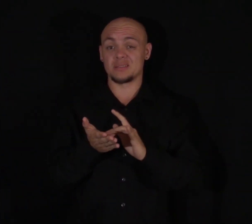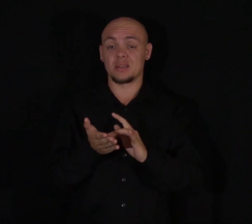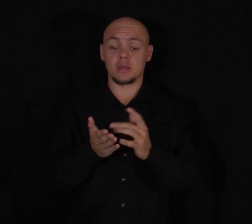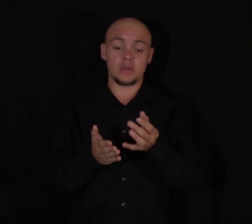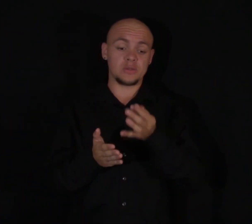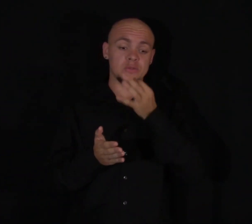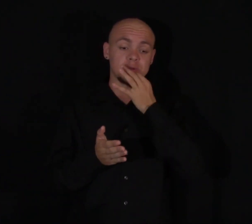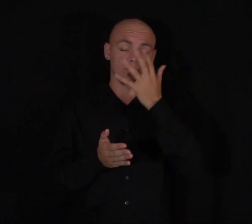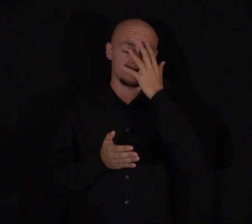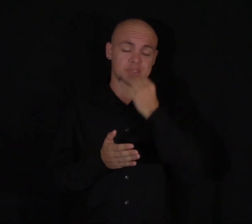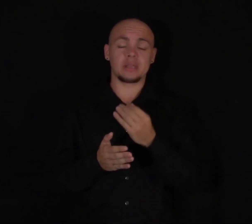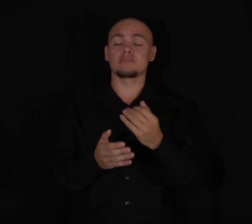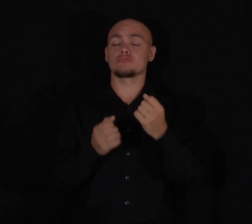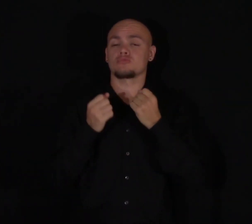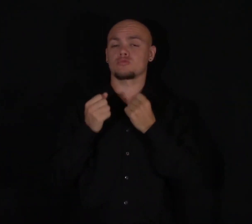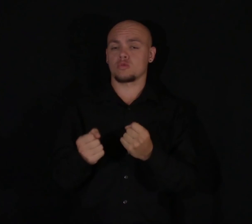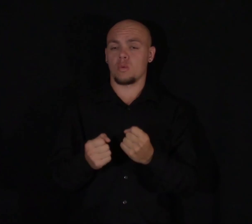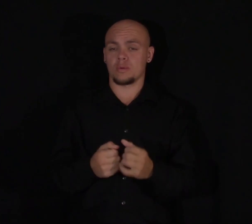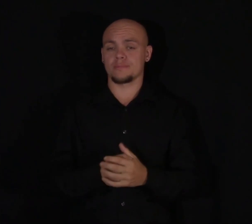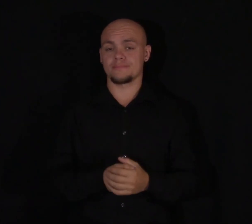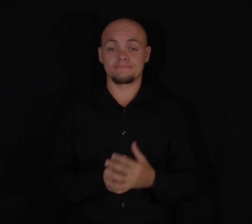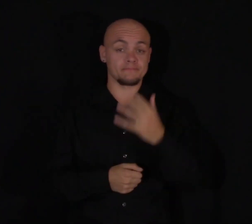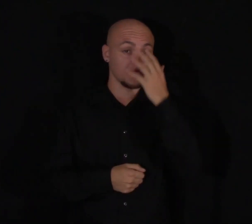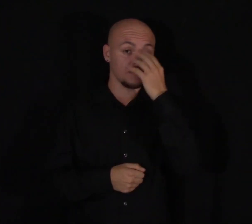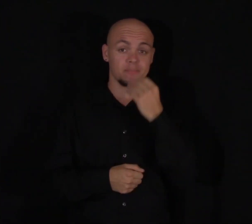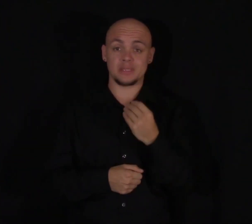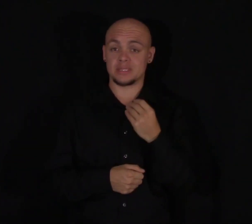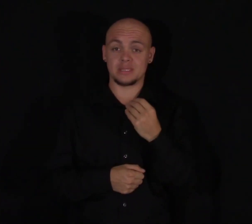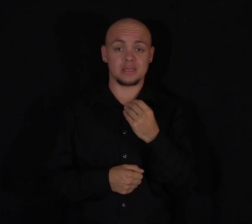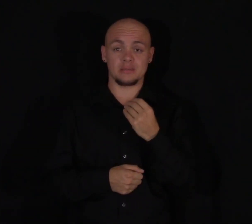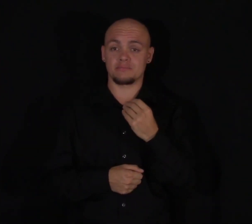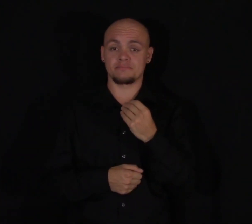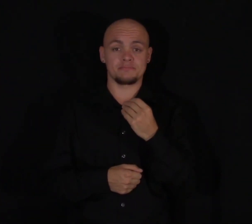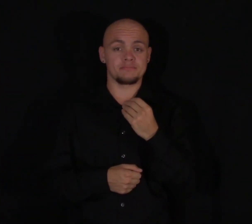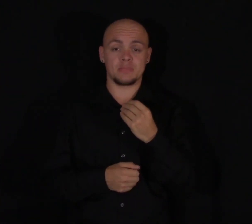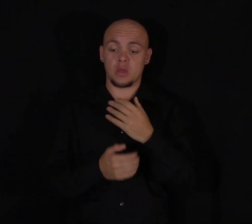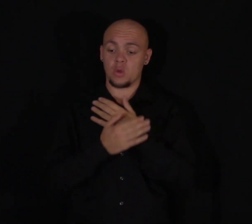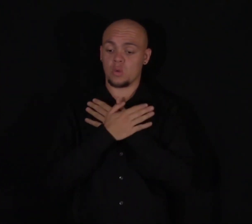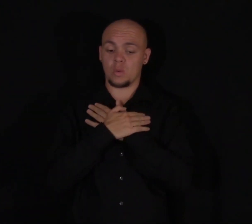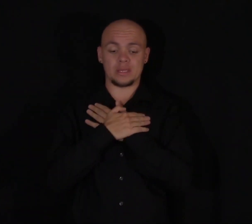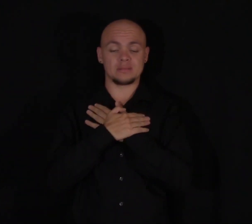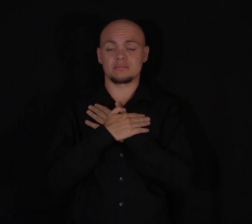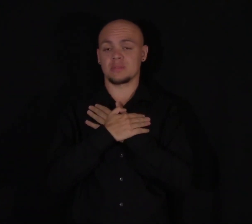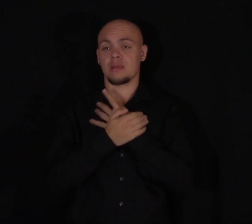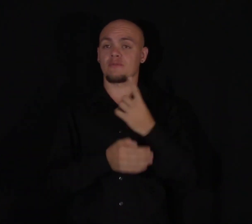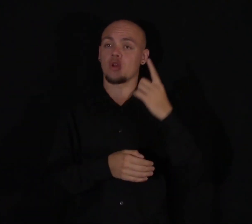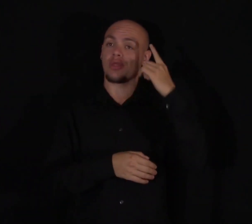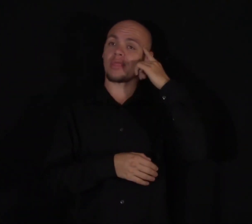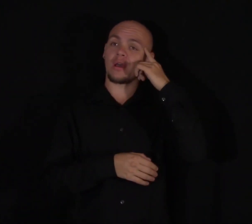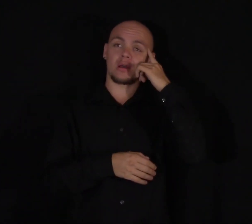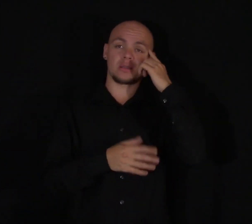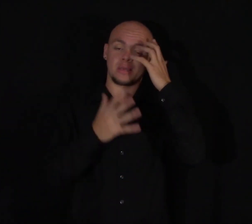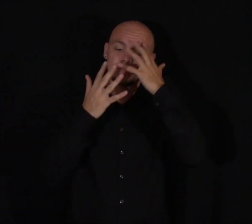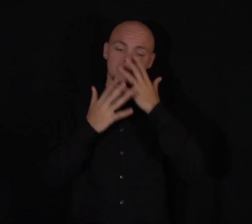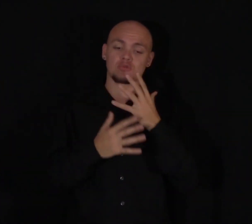profoundly. But sleep did not afford me respite from thought and misery. My dreams